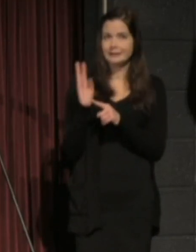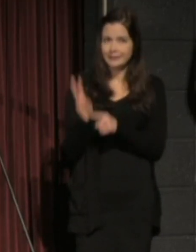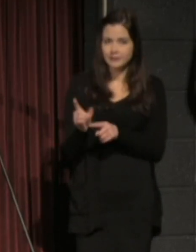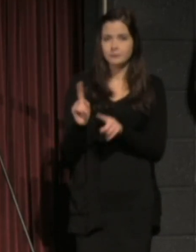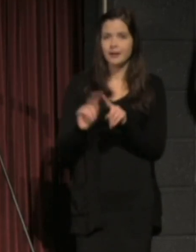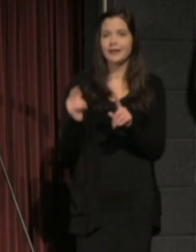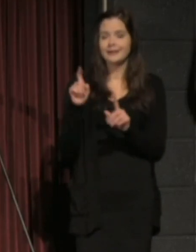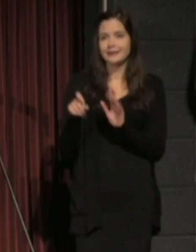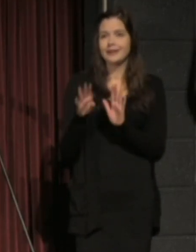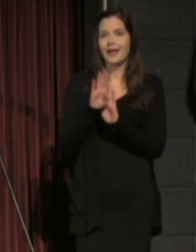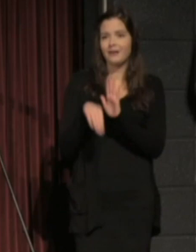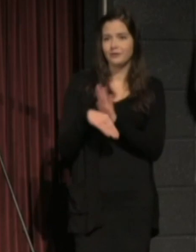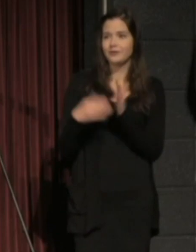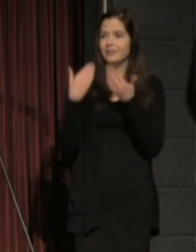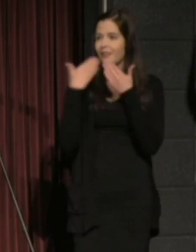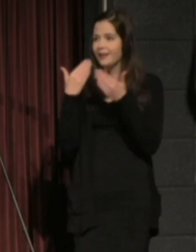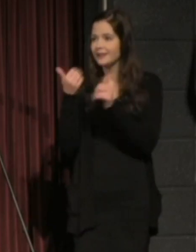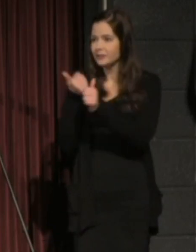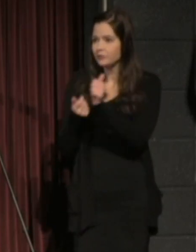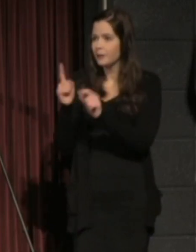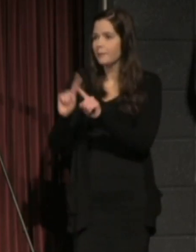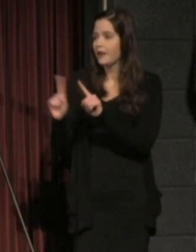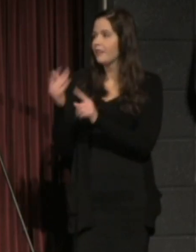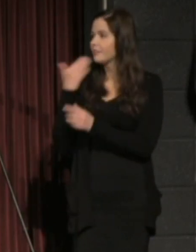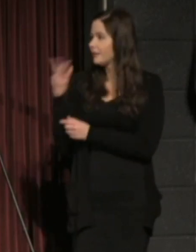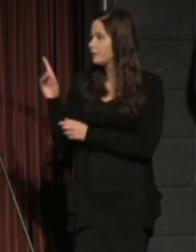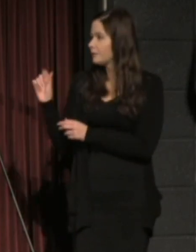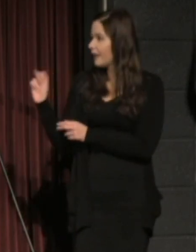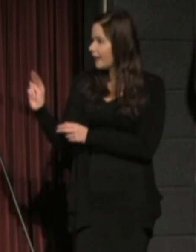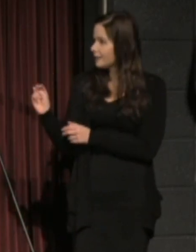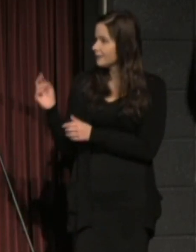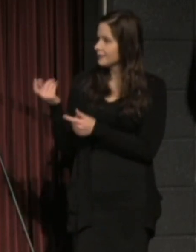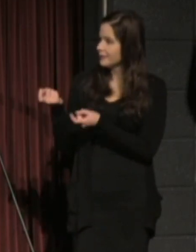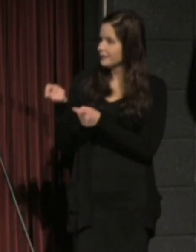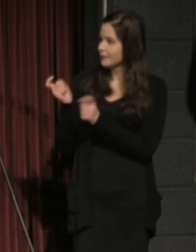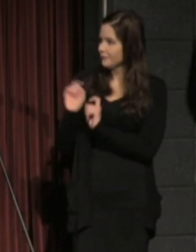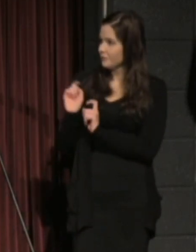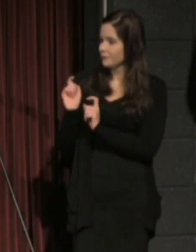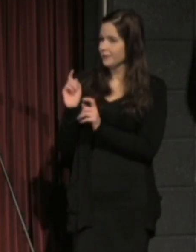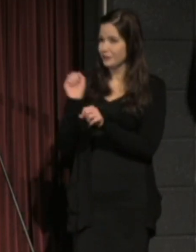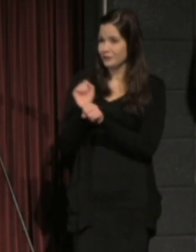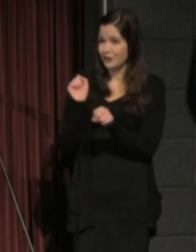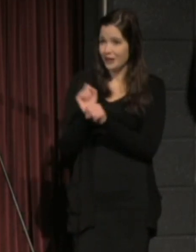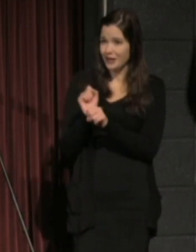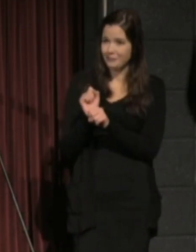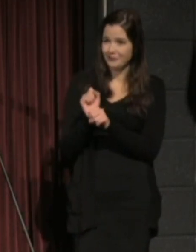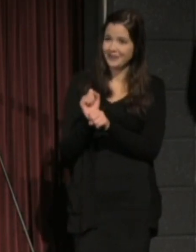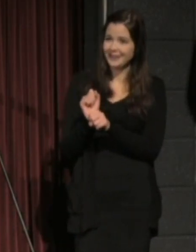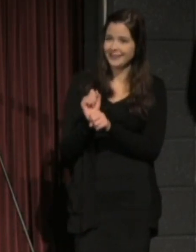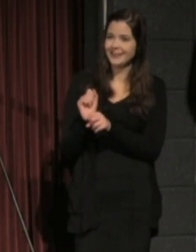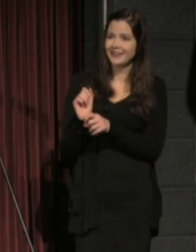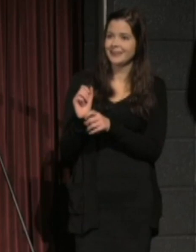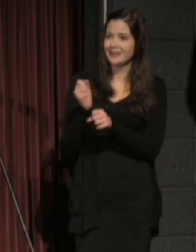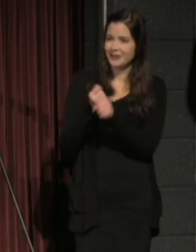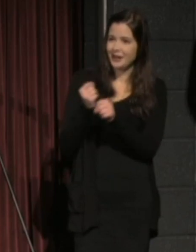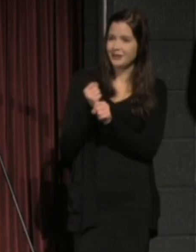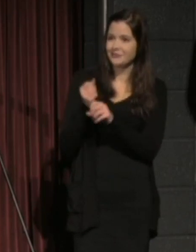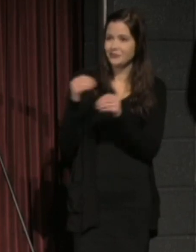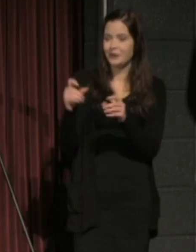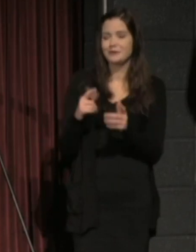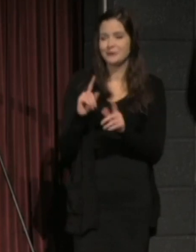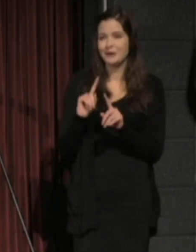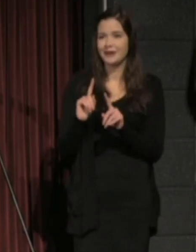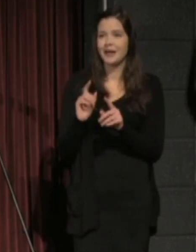all. But I must thank Dan Johnson for giving me a job at the Liquid Bean so I was not a totally broke college student,